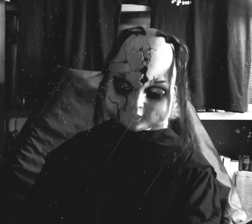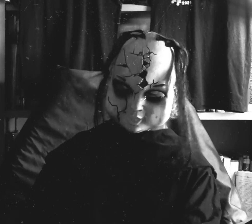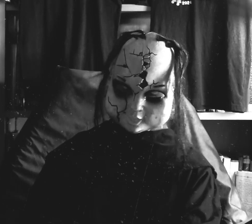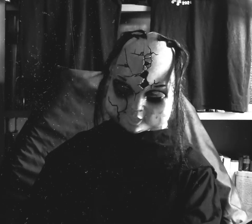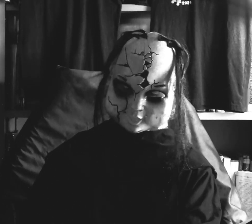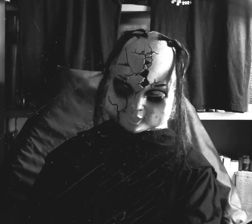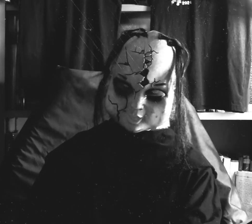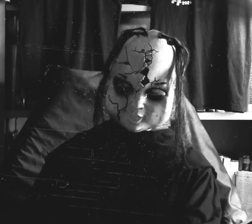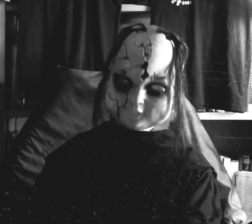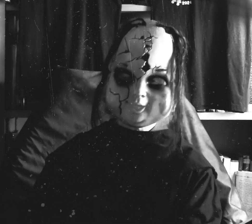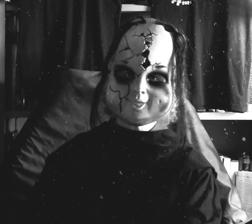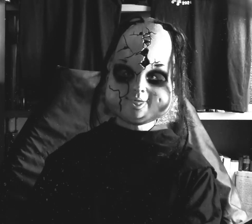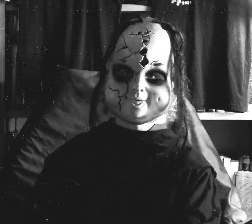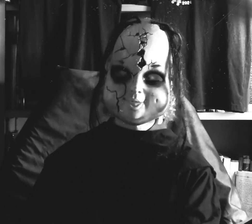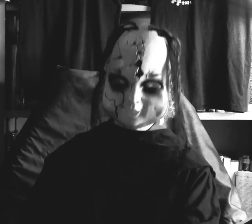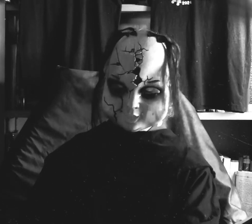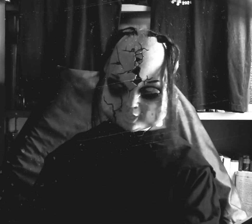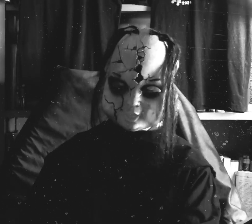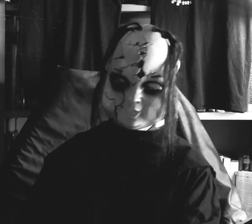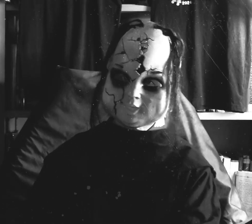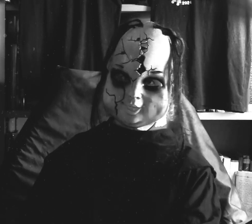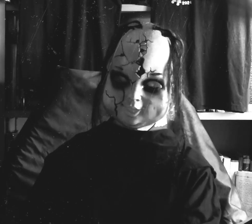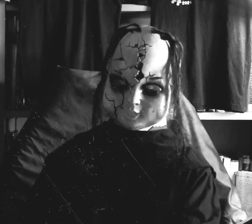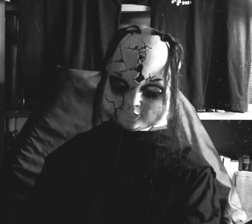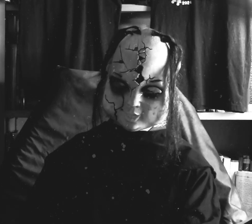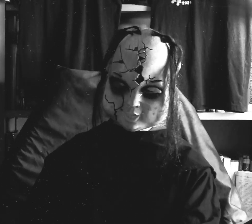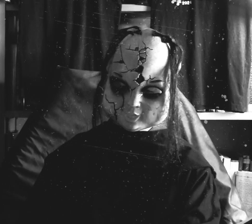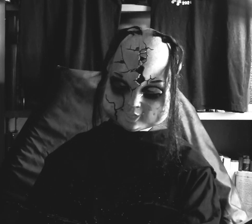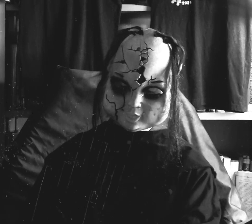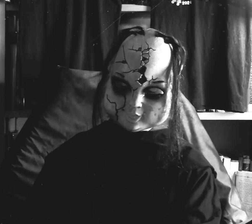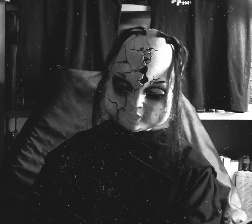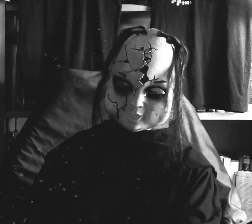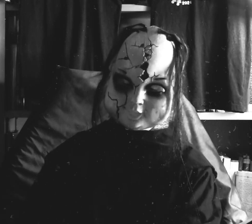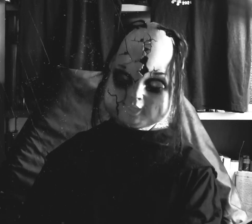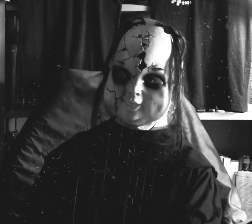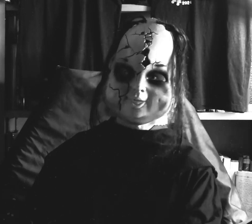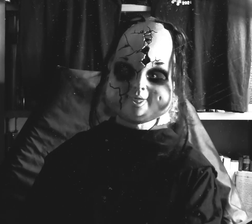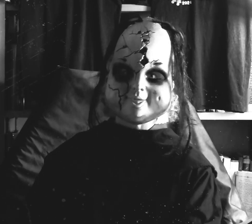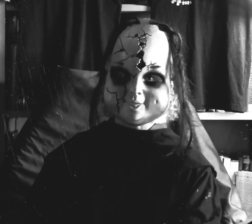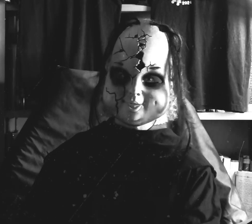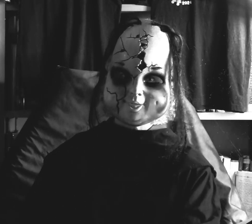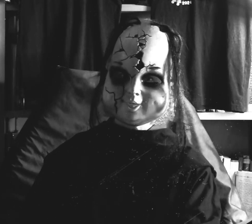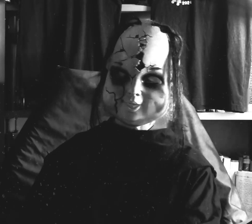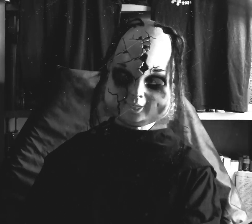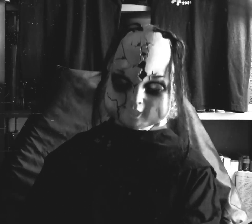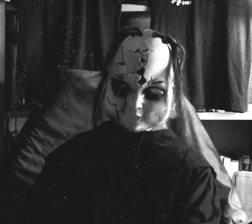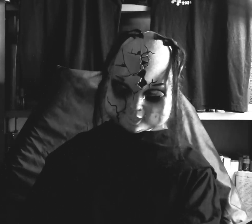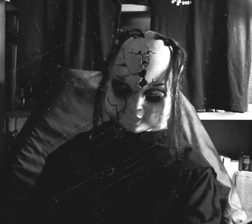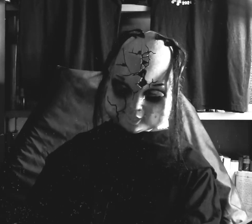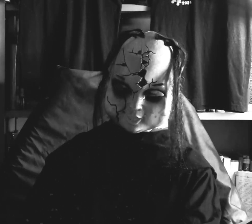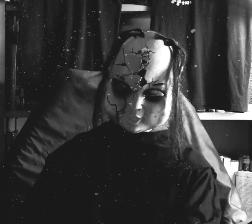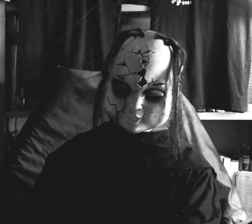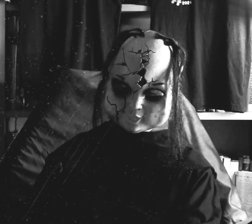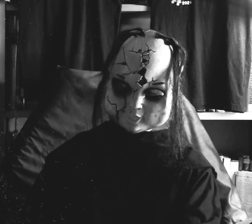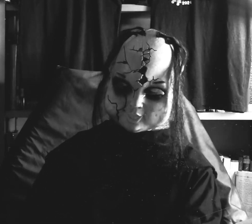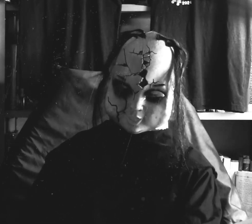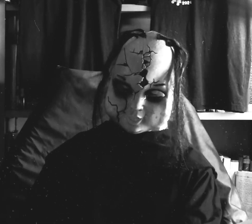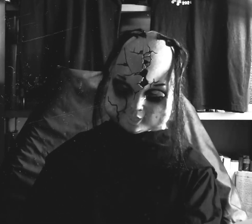Mexico, California, or Southern Colorado, anywhere in Mexico or Central America, they